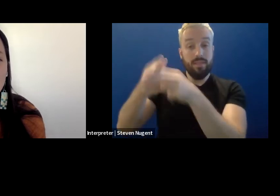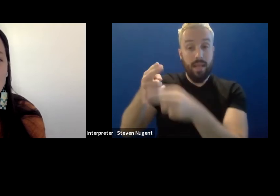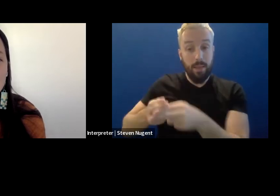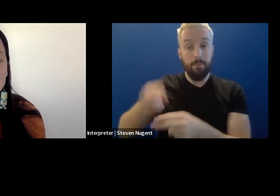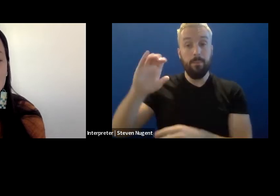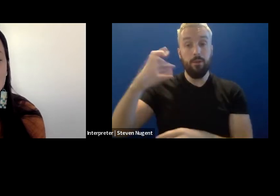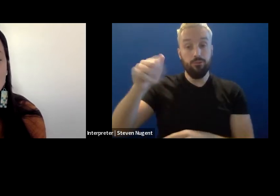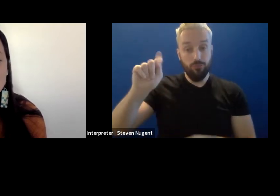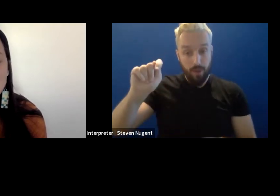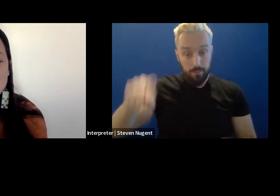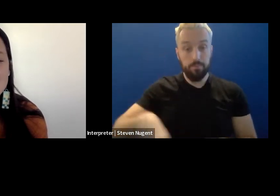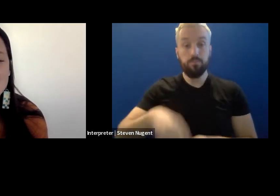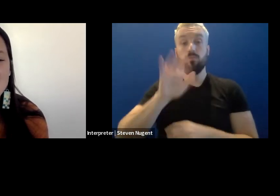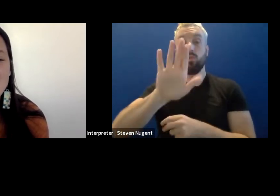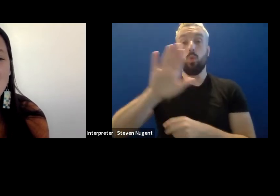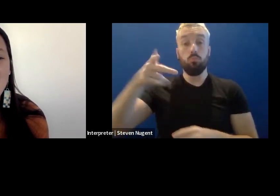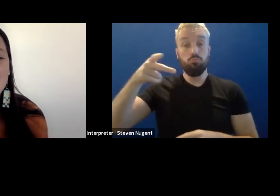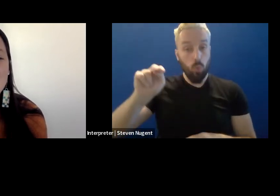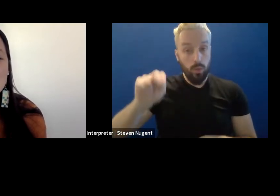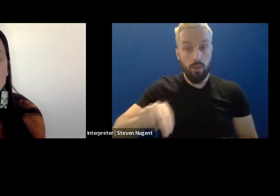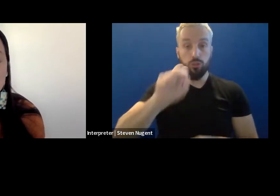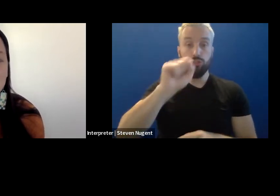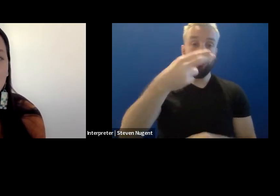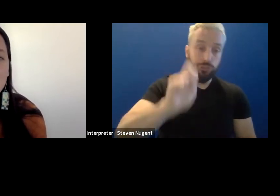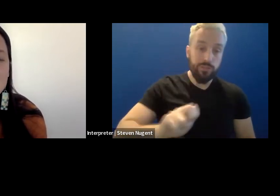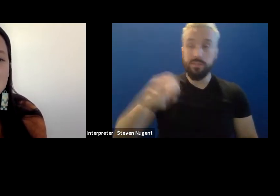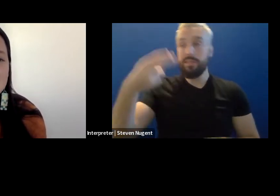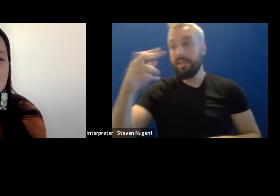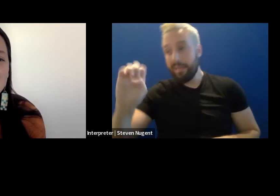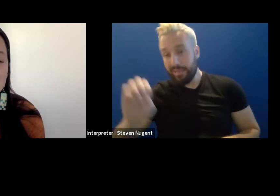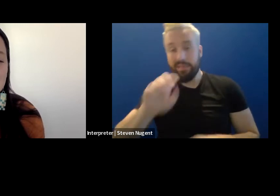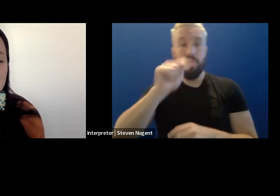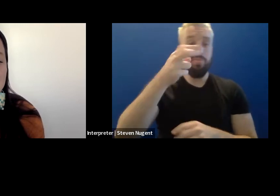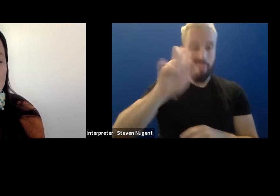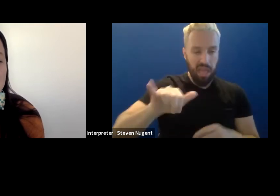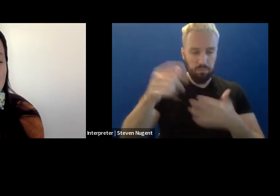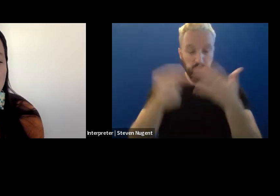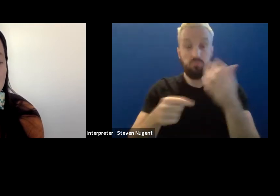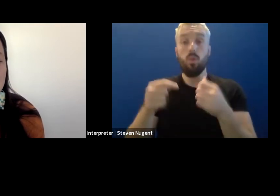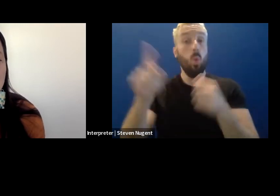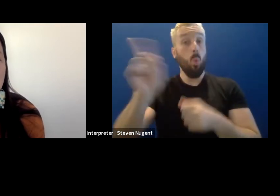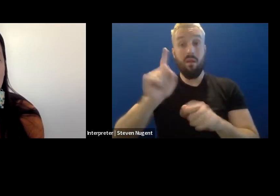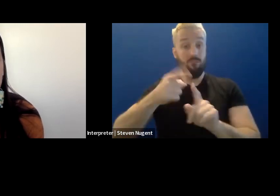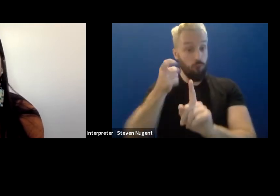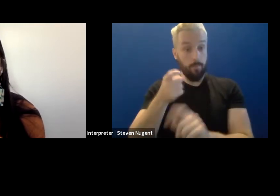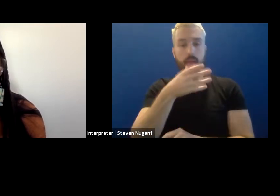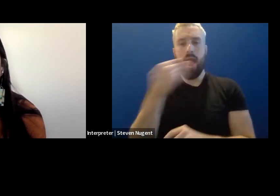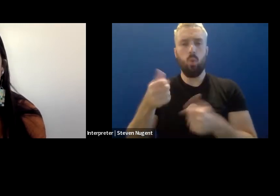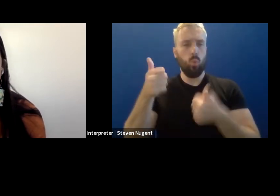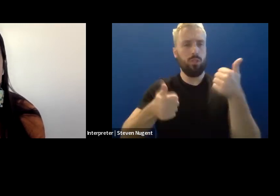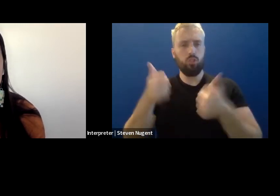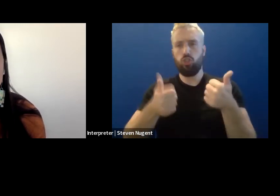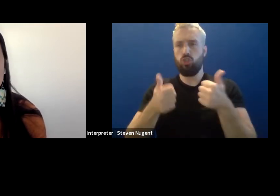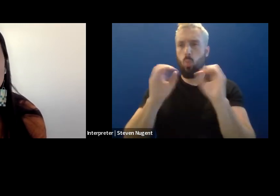and your pronouns, your location, and the institution or organization that you're representing today. Again,